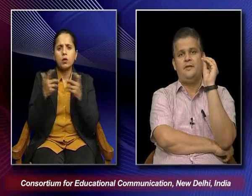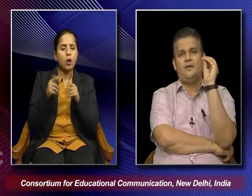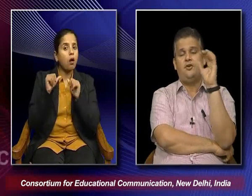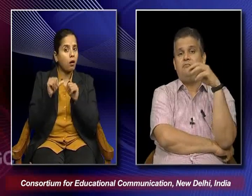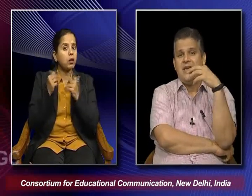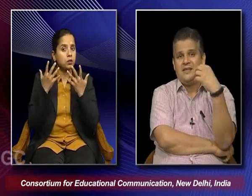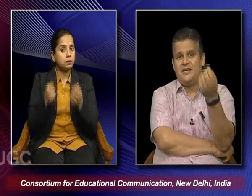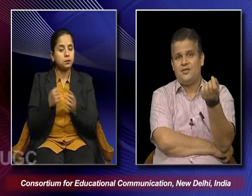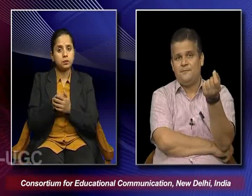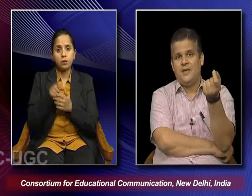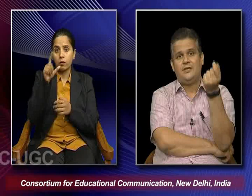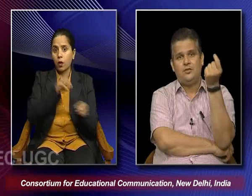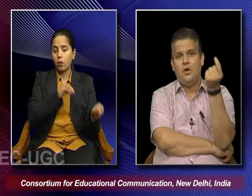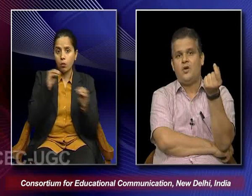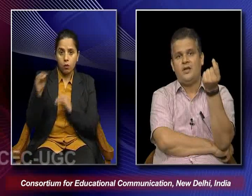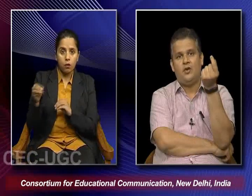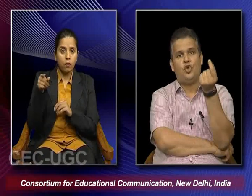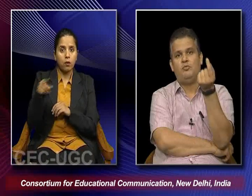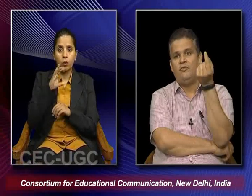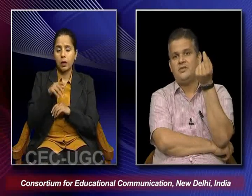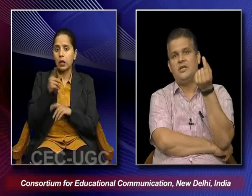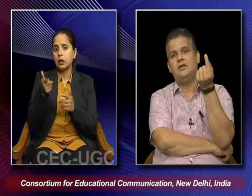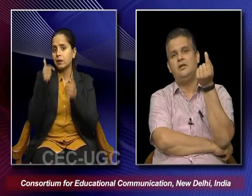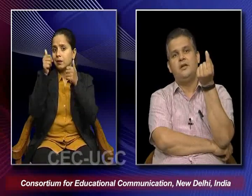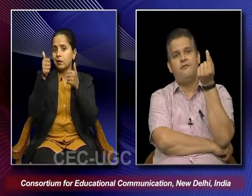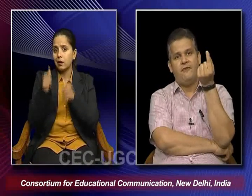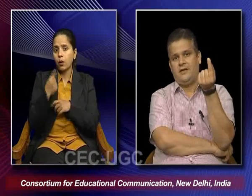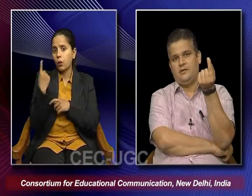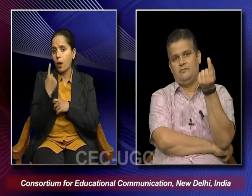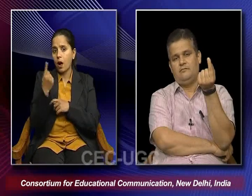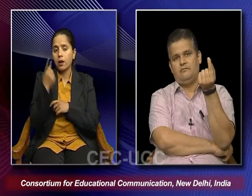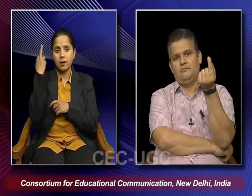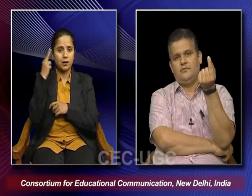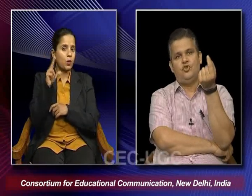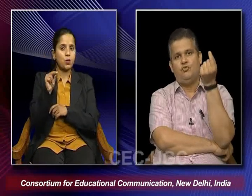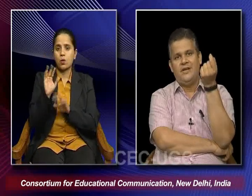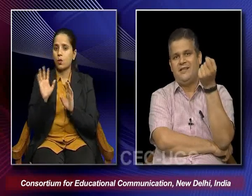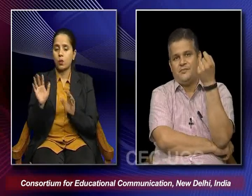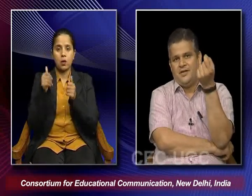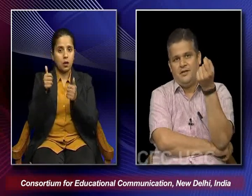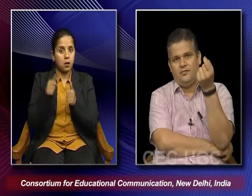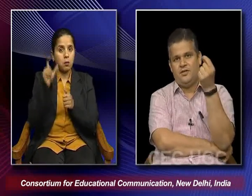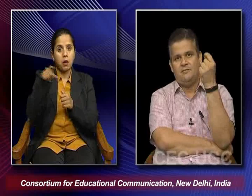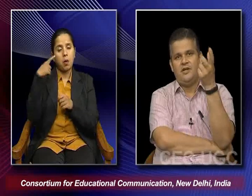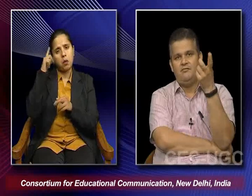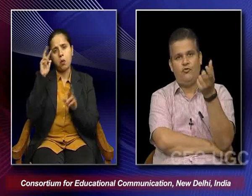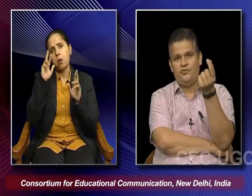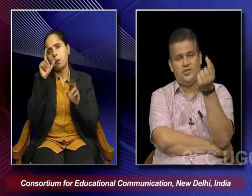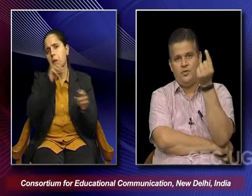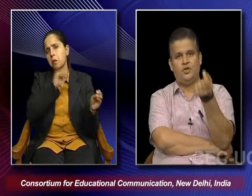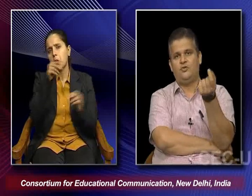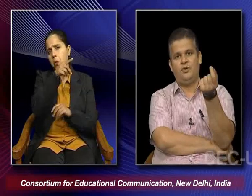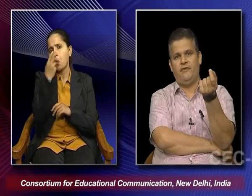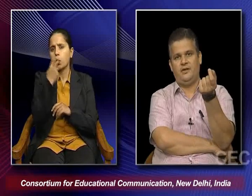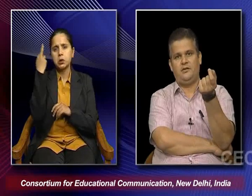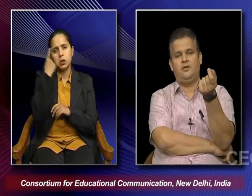That migration is not an outcome of a single factor. Nobody can predict that somebody moved just